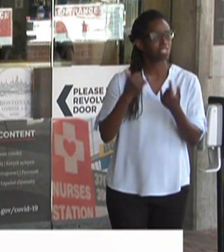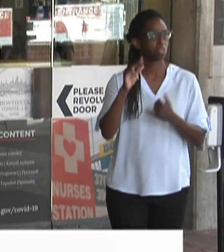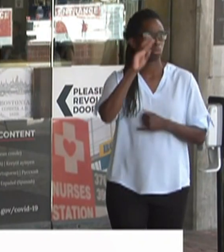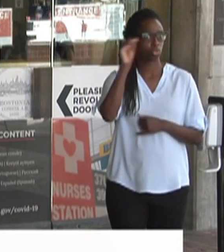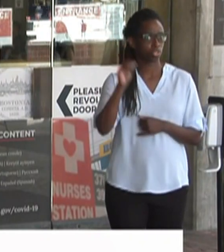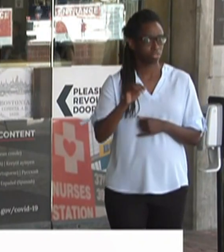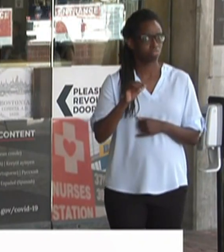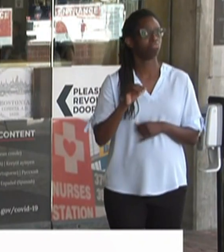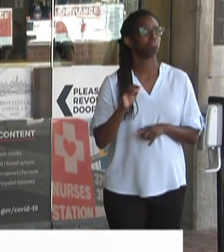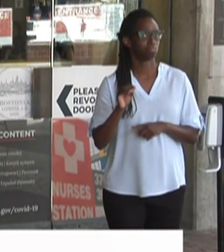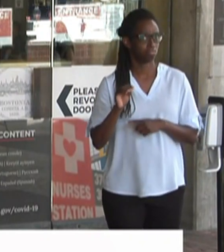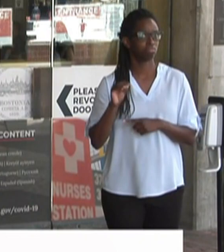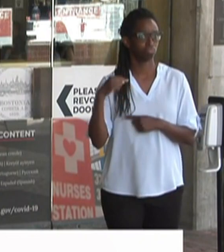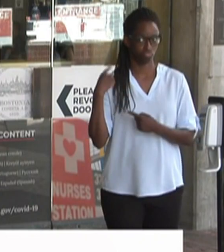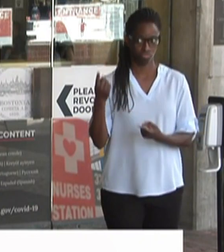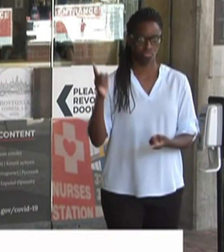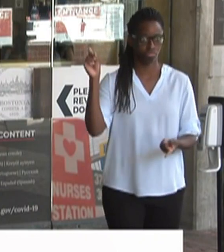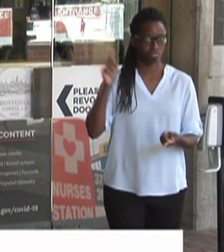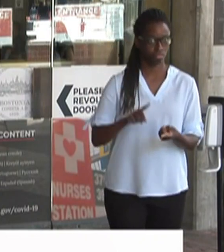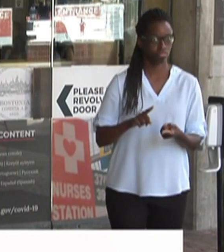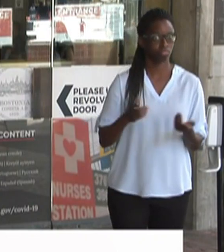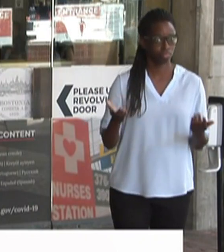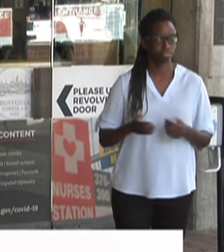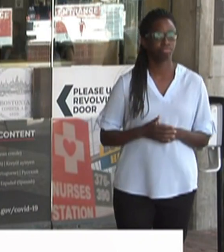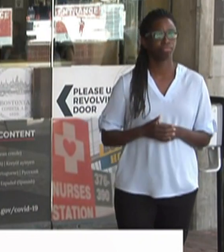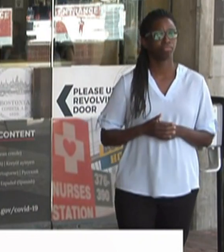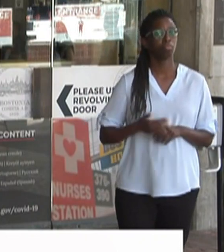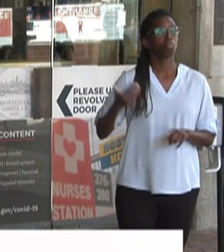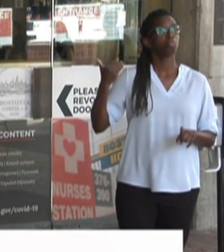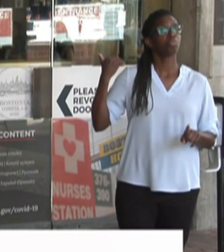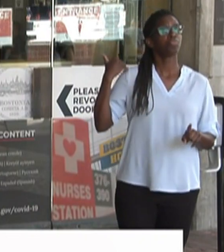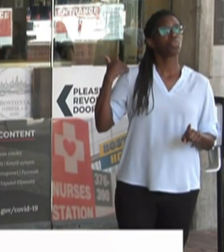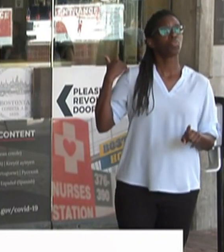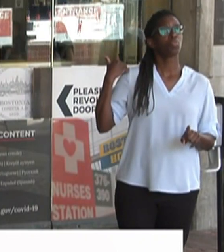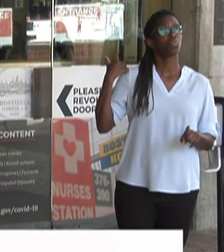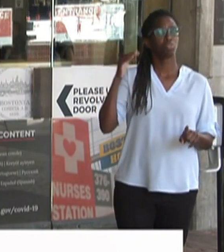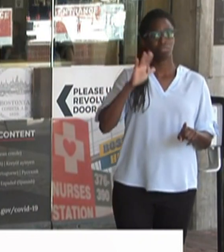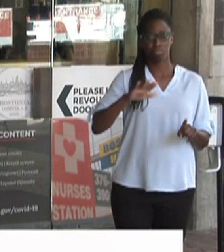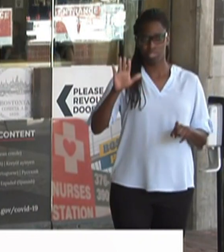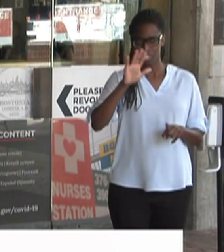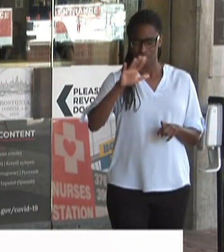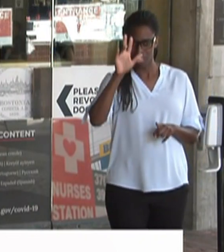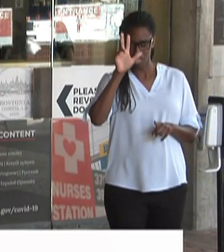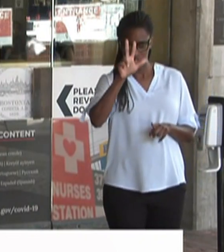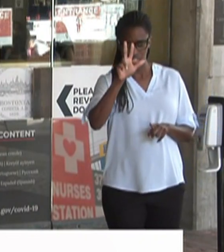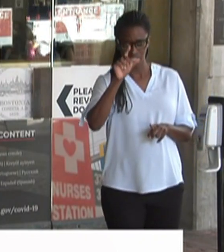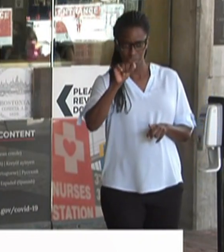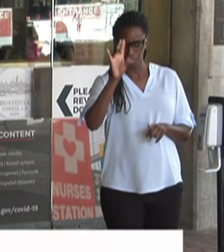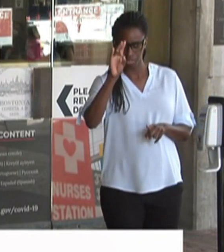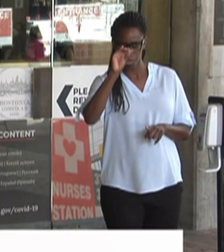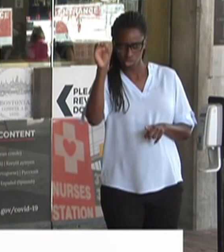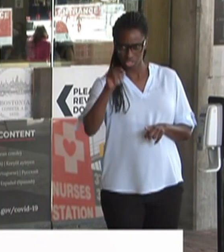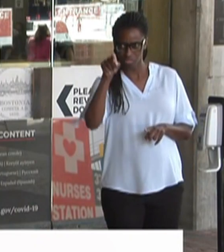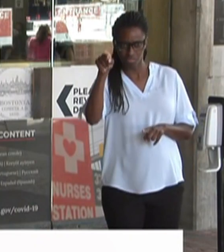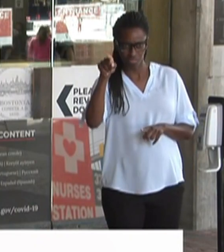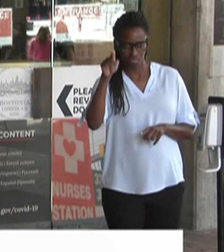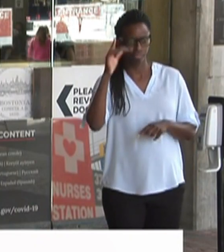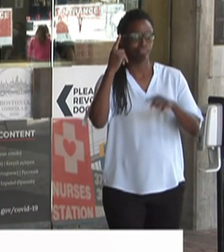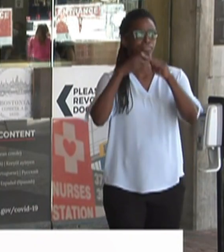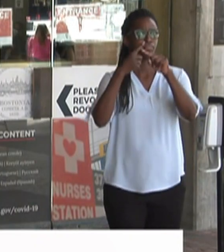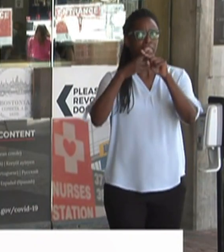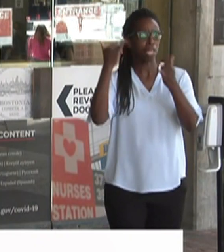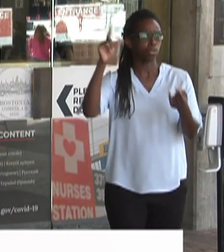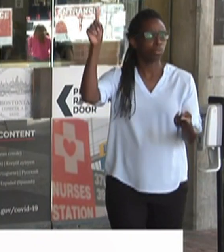pandemic is down to about 10%. At one point, if you remember, we were at about 37, 38% here in Boston. Emergency